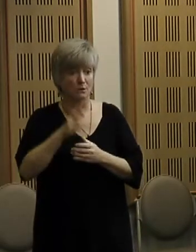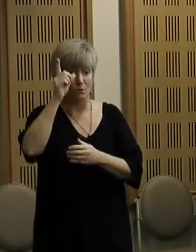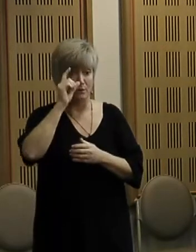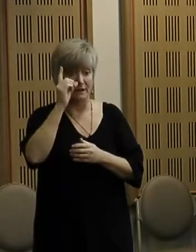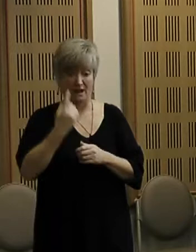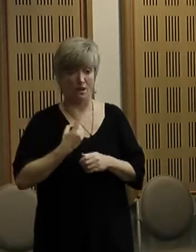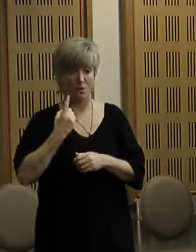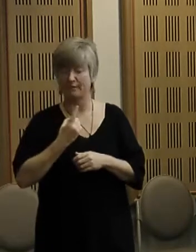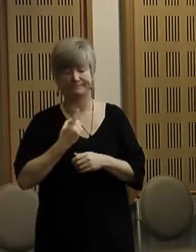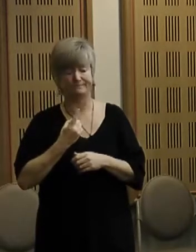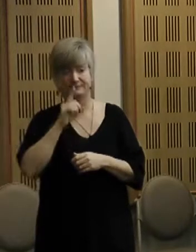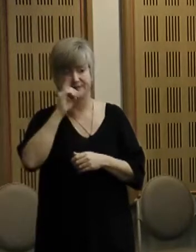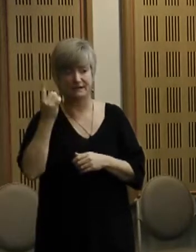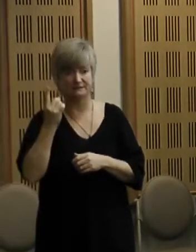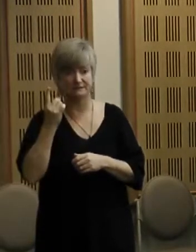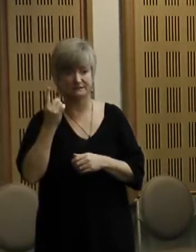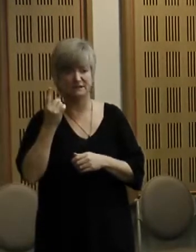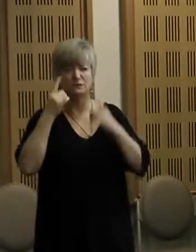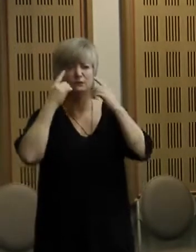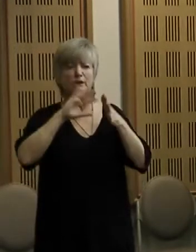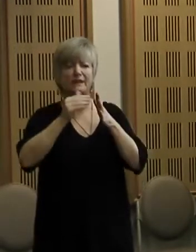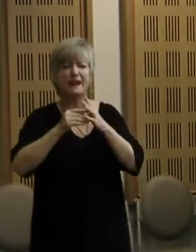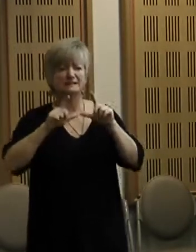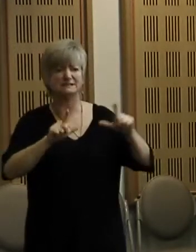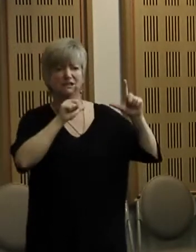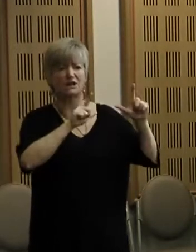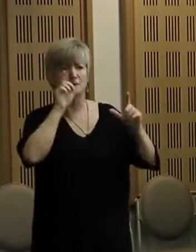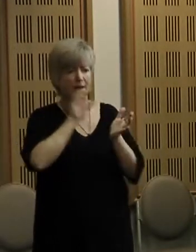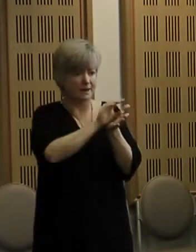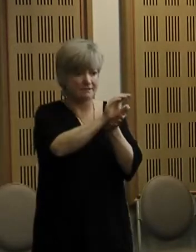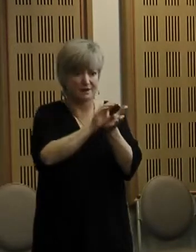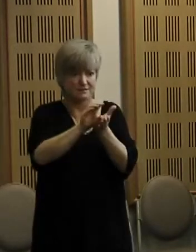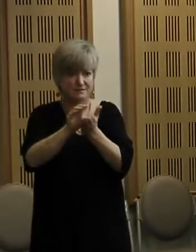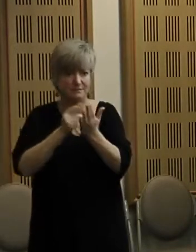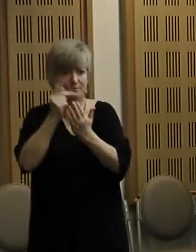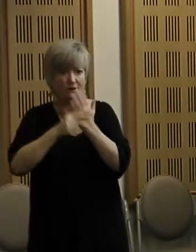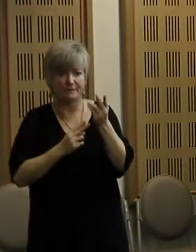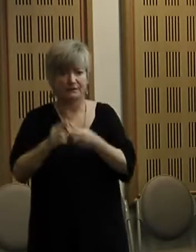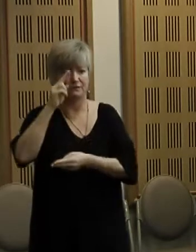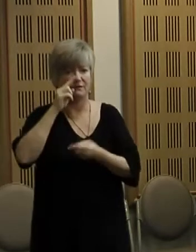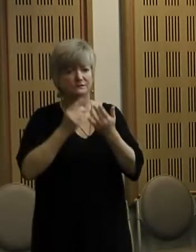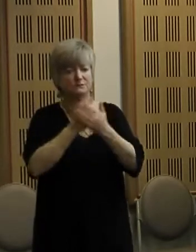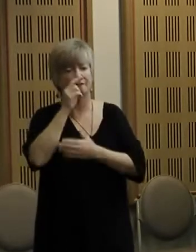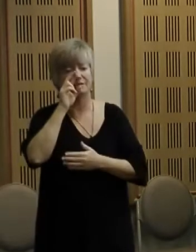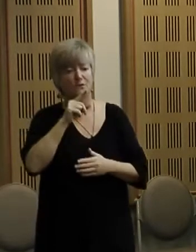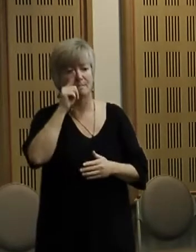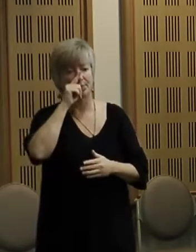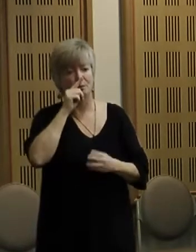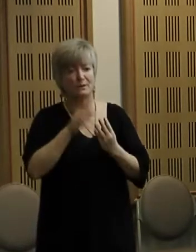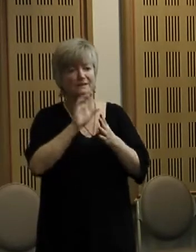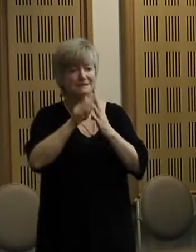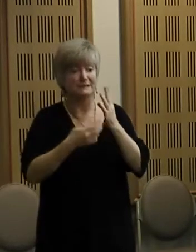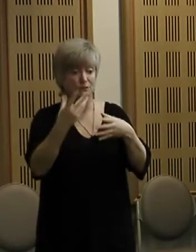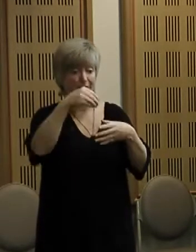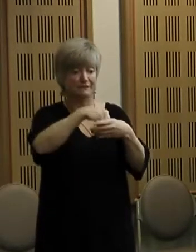own, so what we can do is probably what I showed in the last slide, is we can fund some programs to increase opportunities for people with a disability to participate in sport